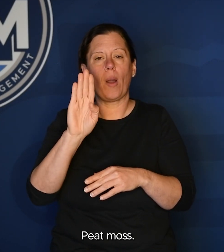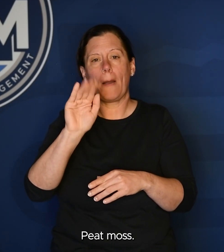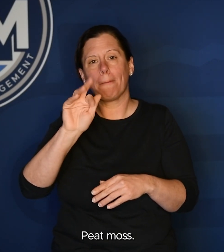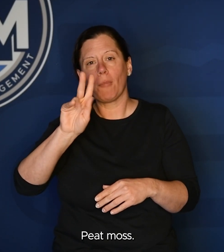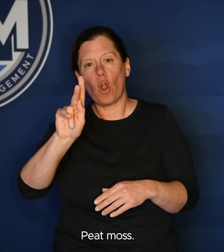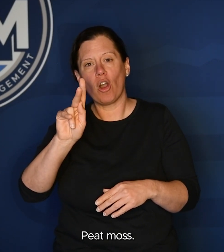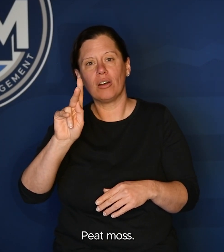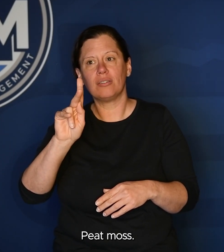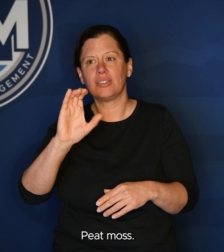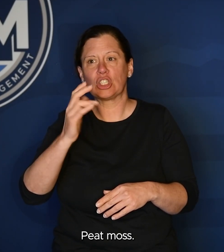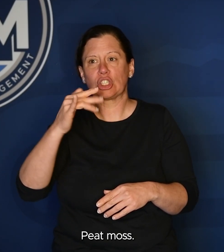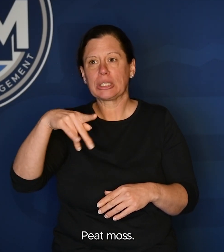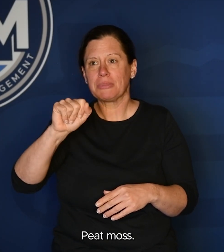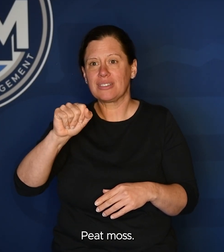peat moss,